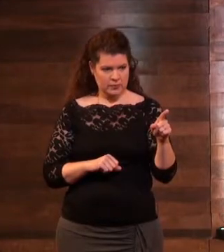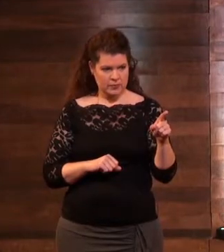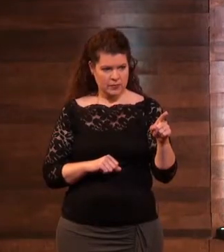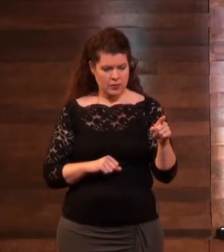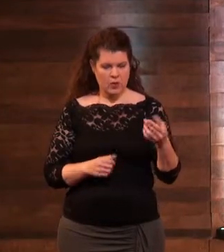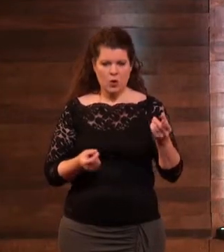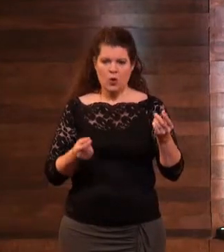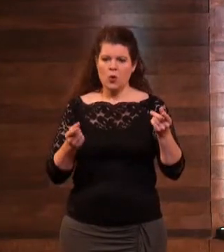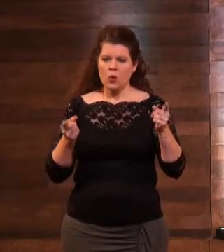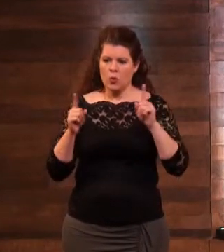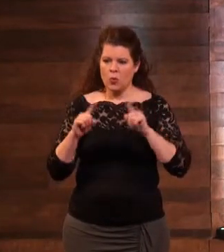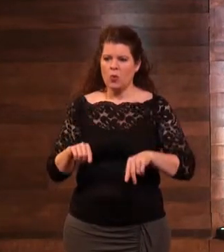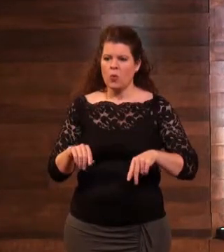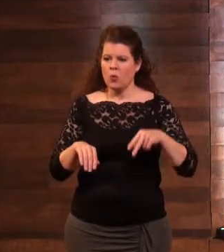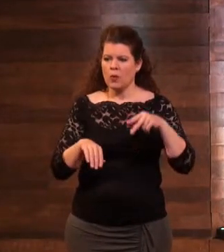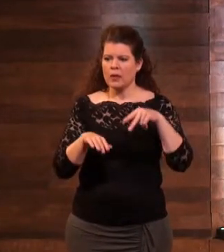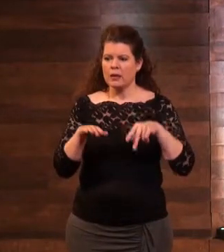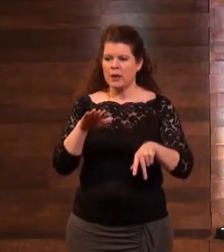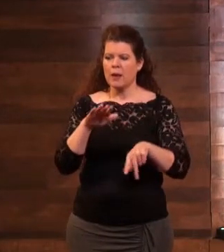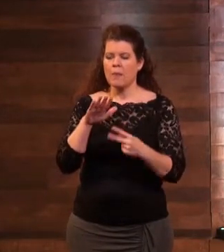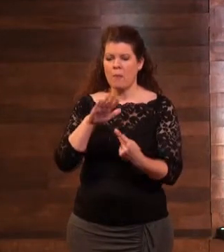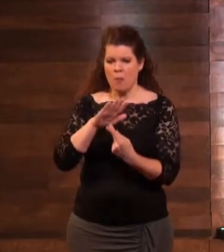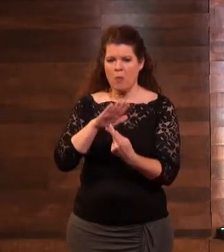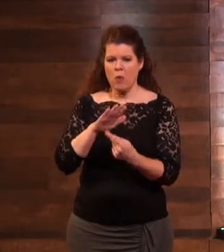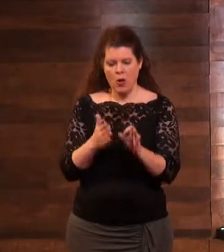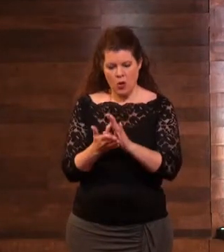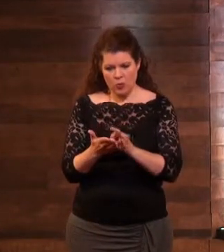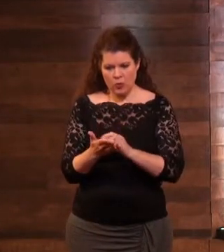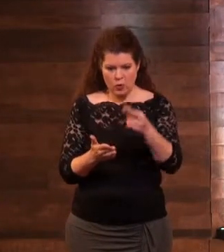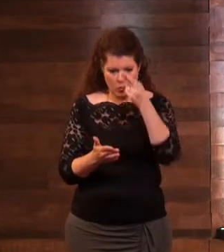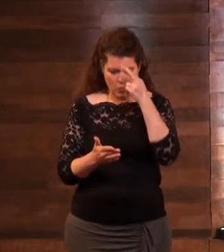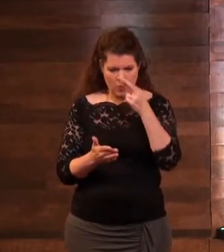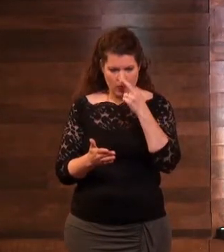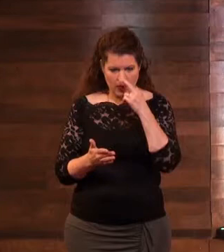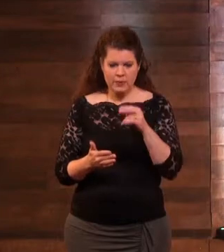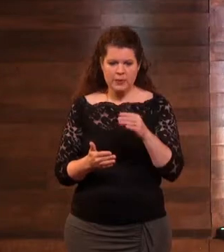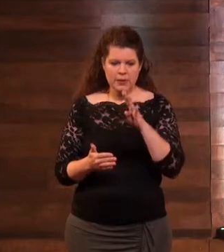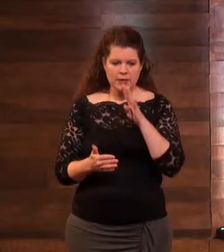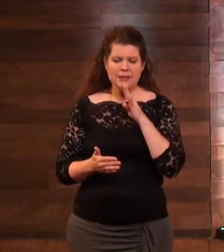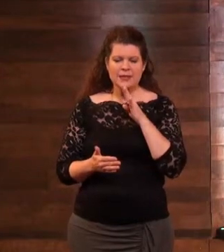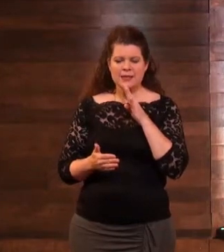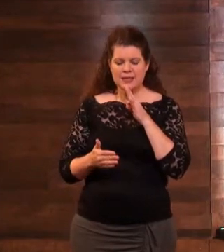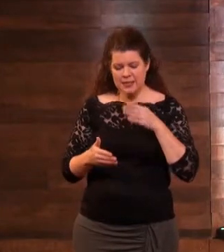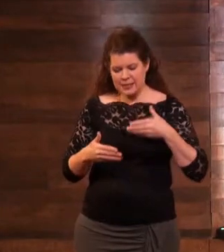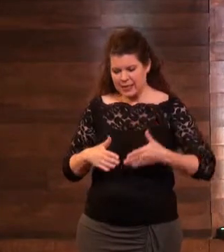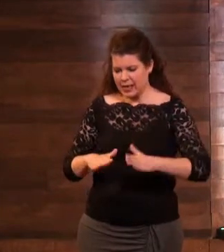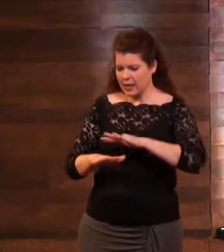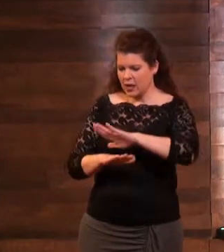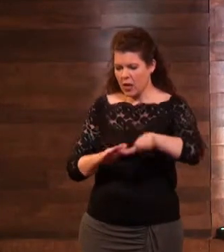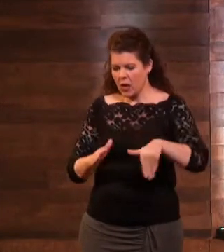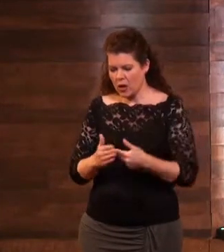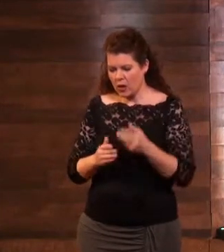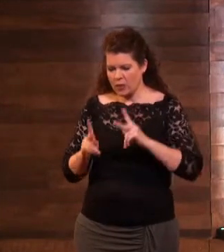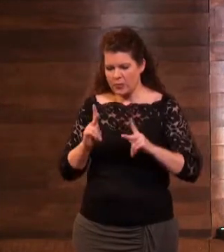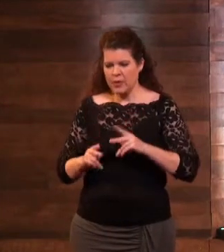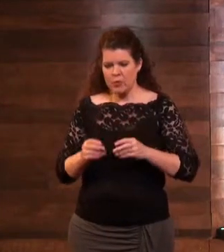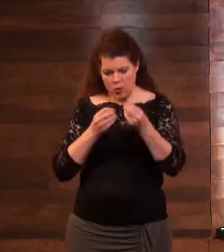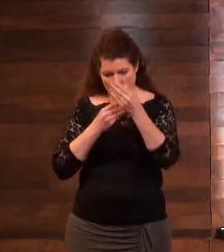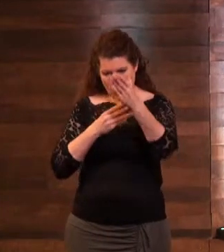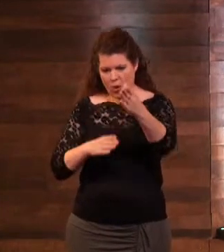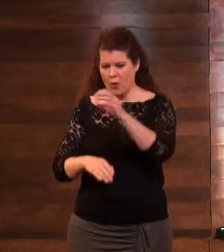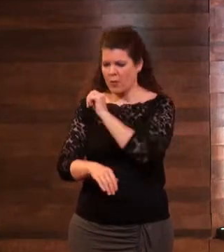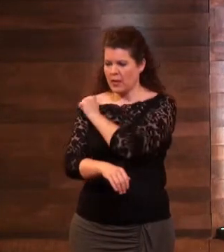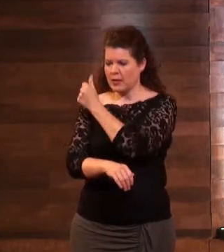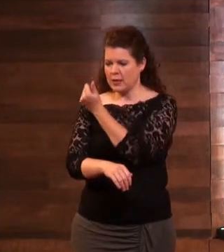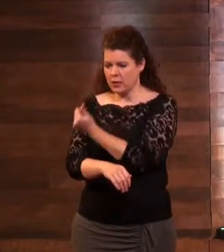to the Romans, he said in chapter 13, verse 1, let every person be subject to the governing authorities, for there is no authority except